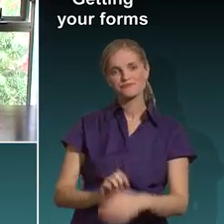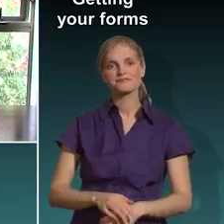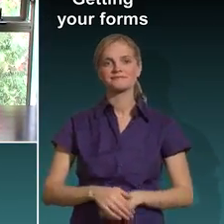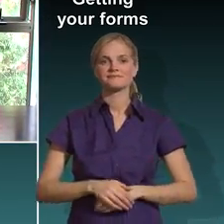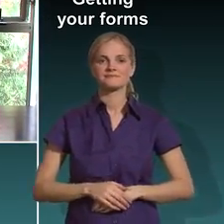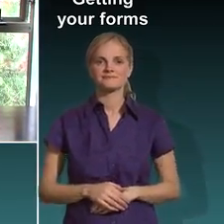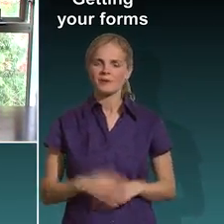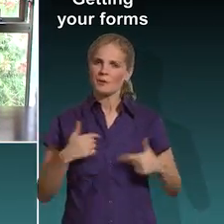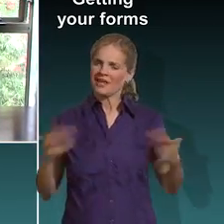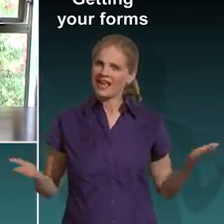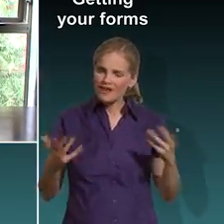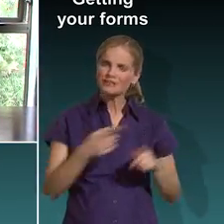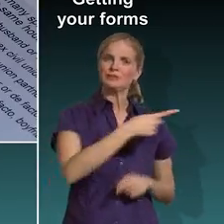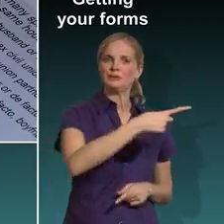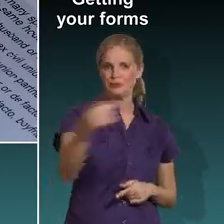step by step.